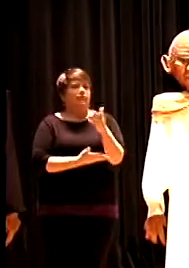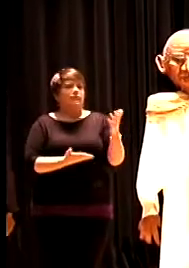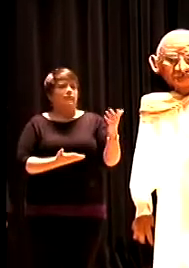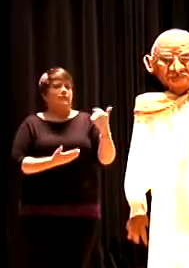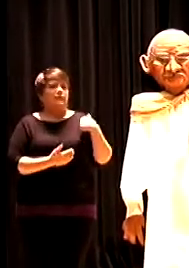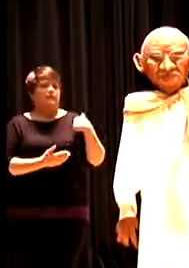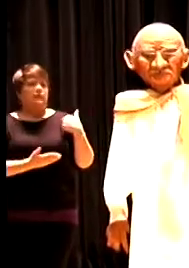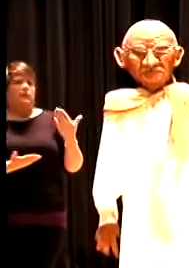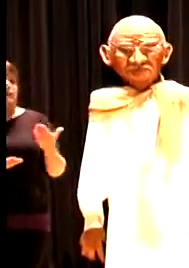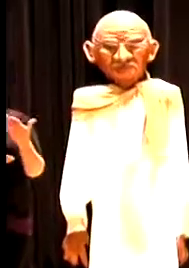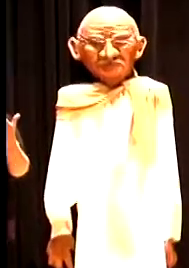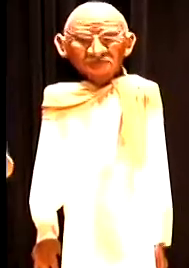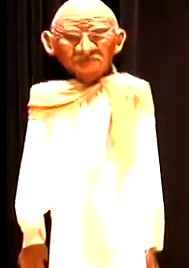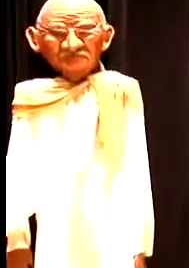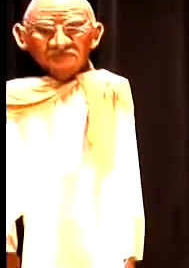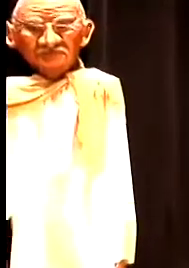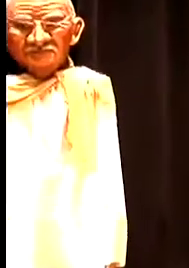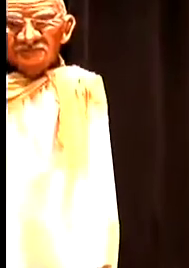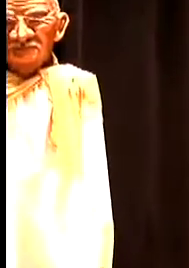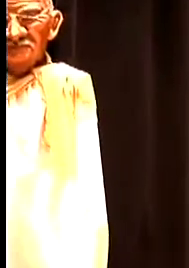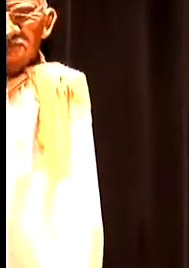humanity is not God.